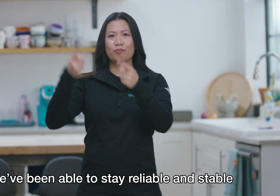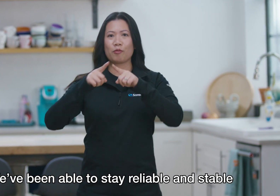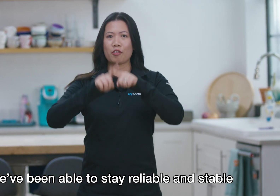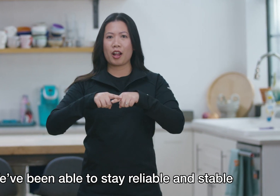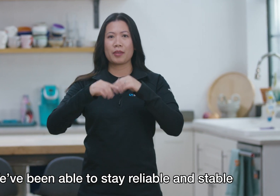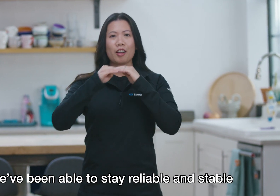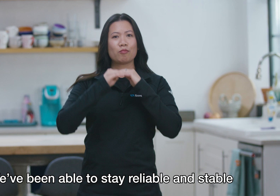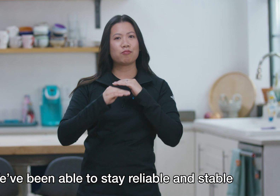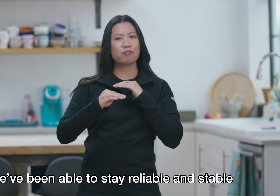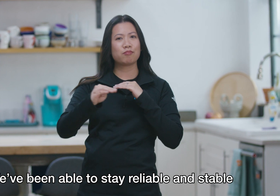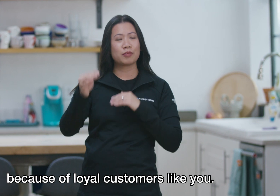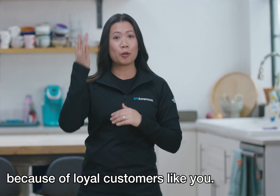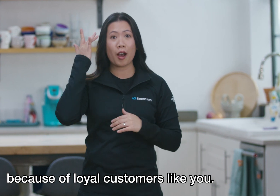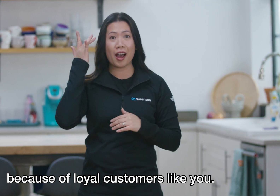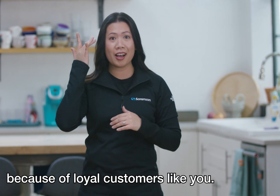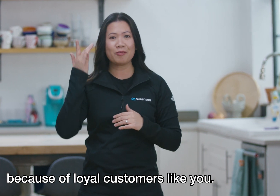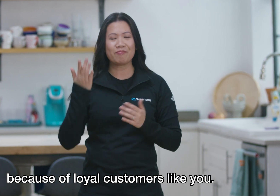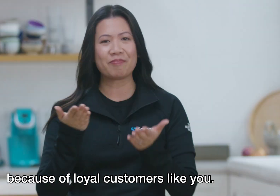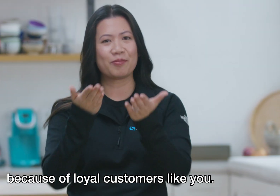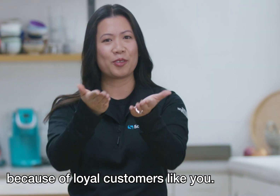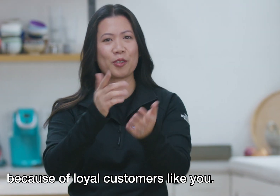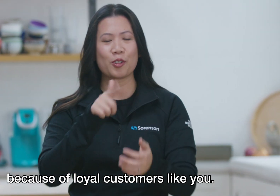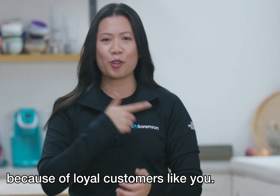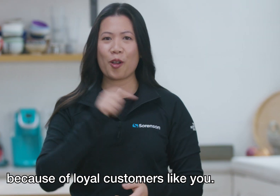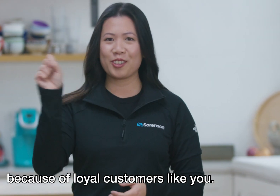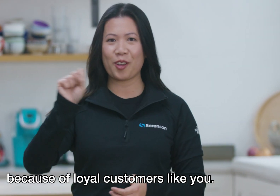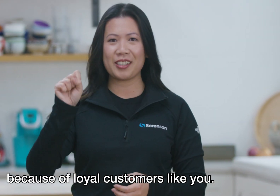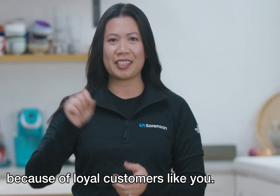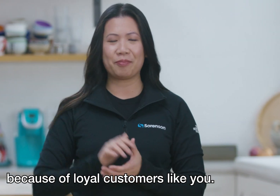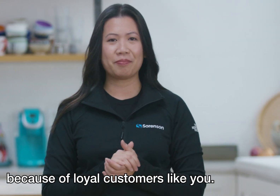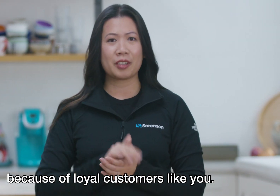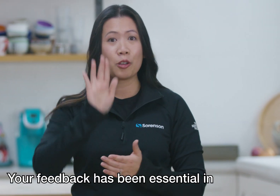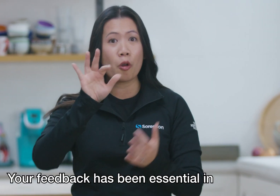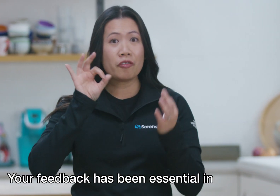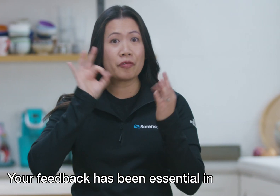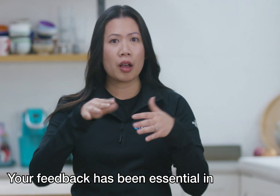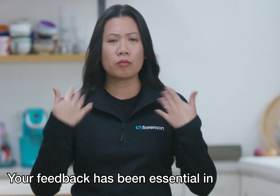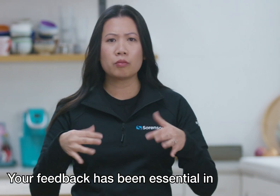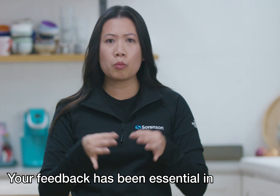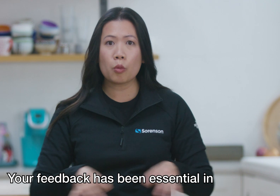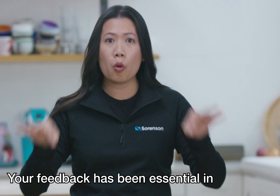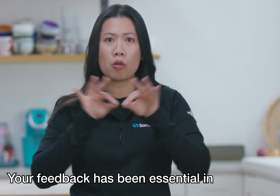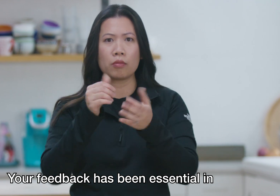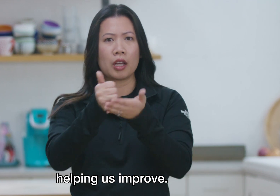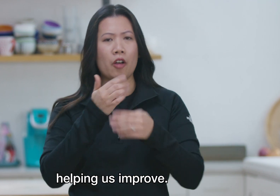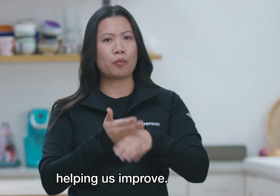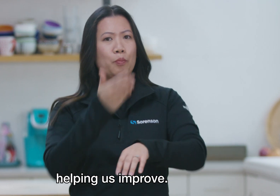stay reliable and stable because of loyal customers like you. Your feedback has been essential in helping